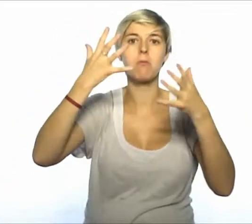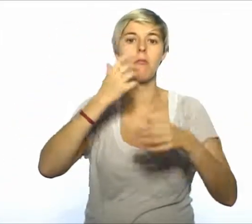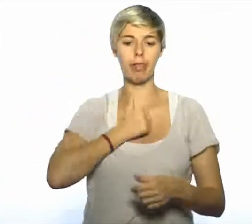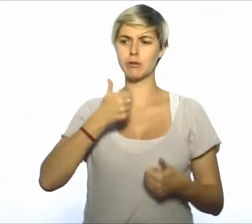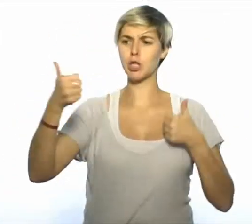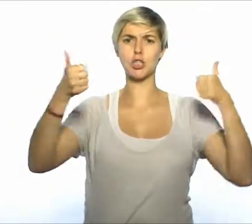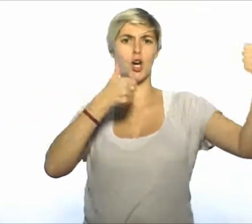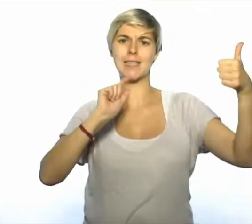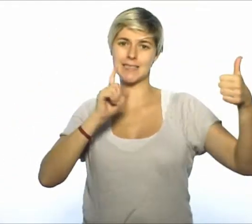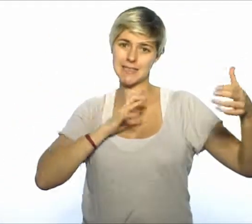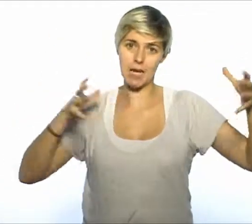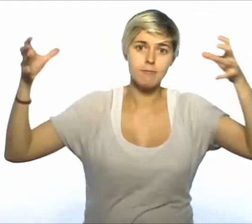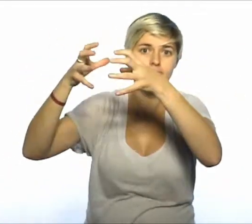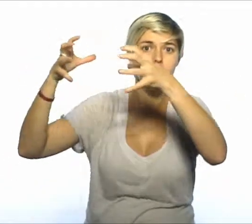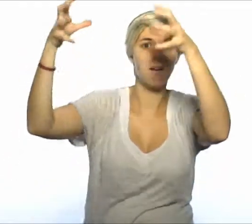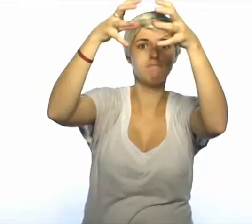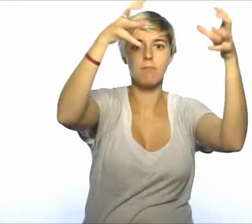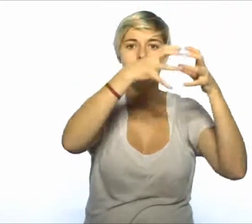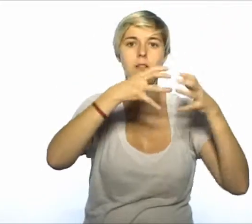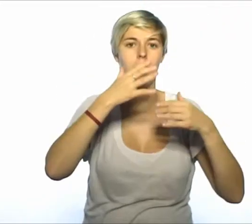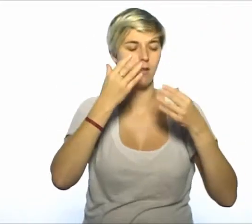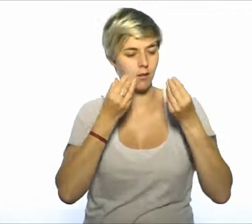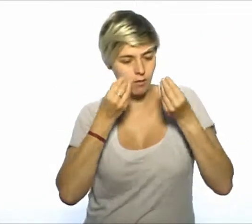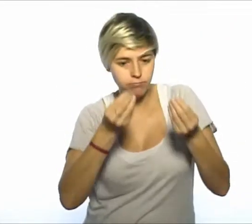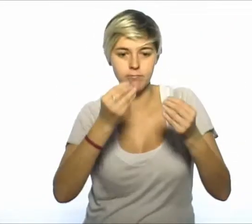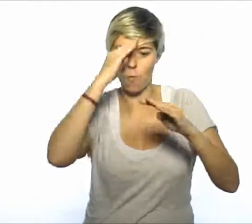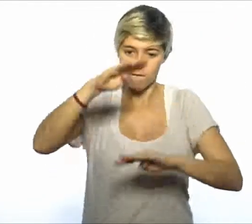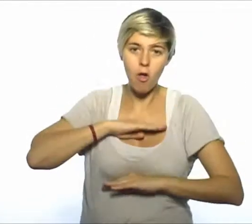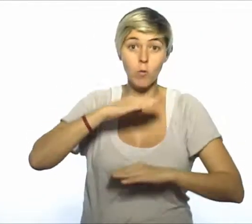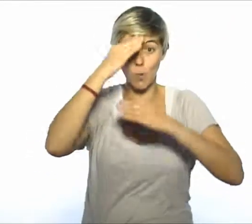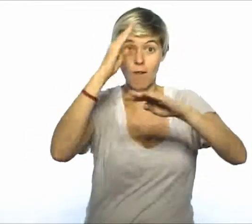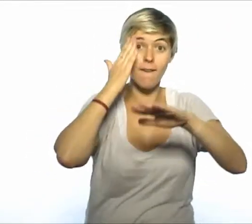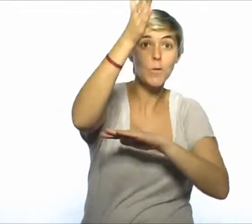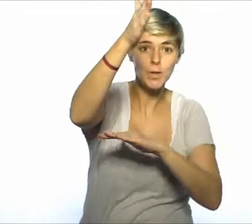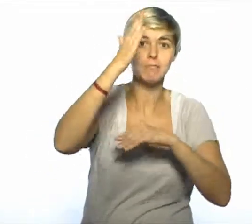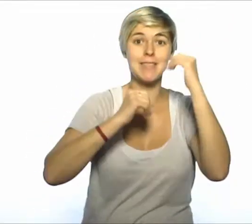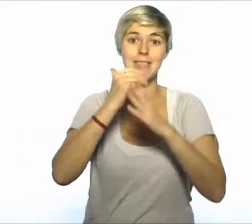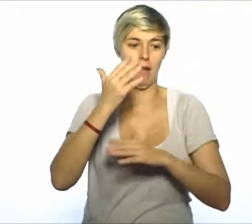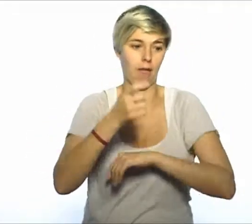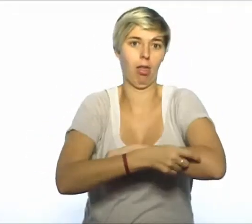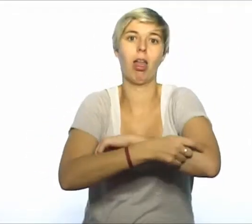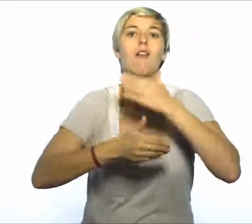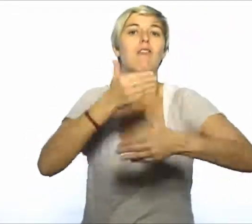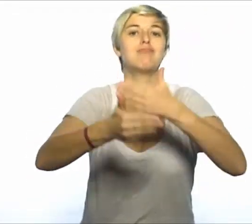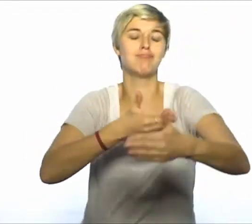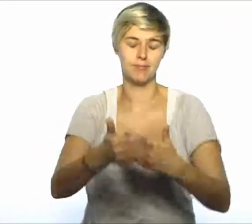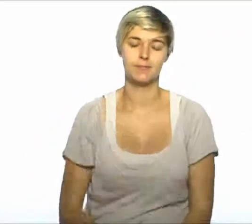France also must not grow alone, and we are encouraging the mutual trust for the future of the profession.